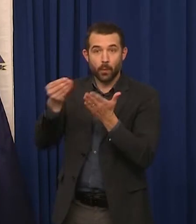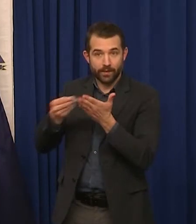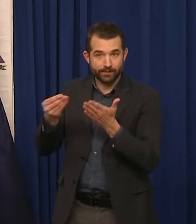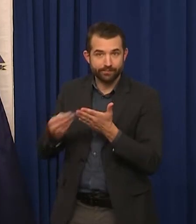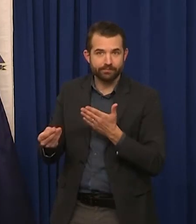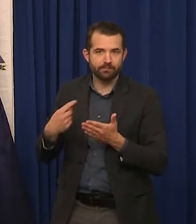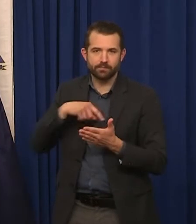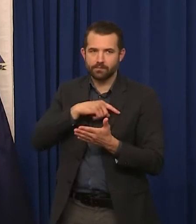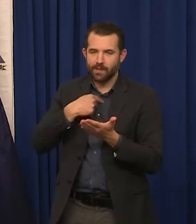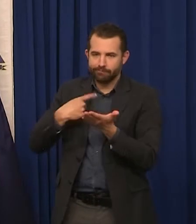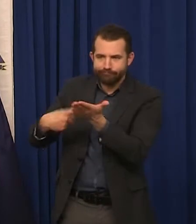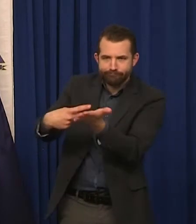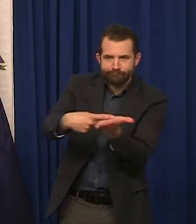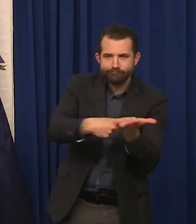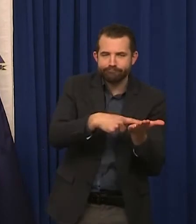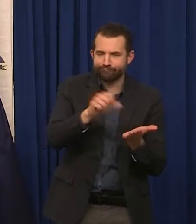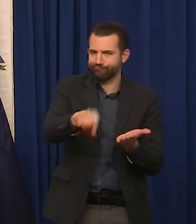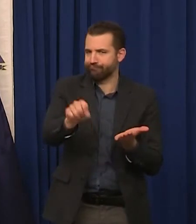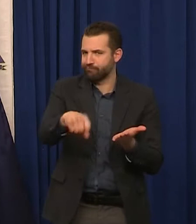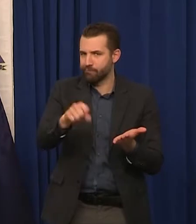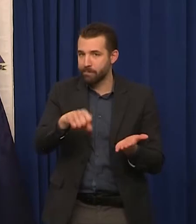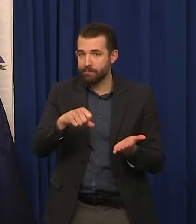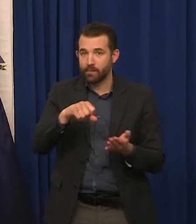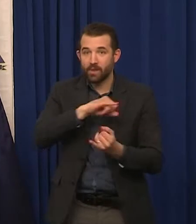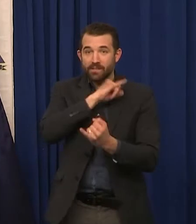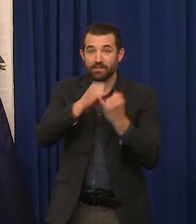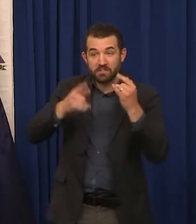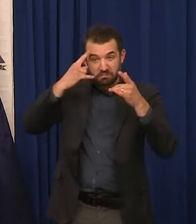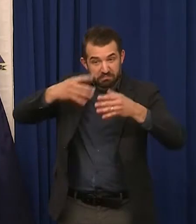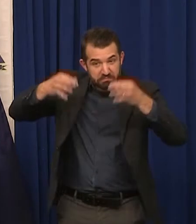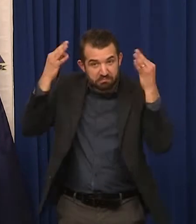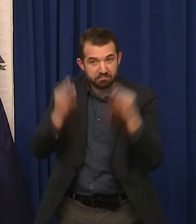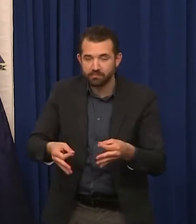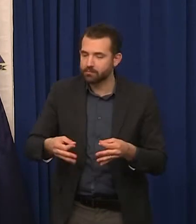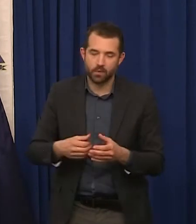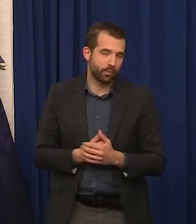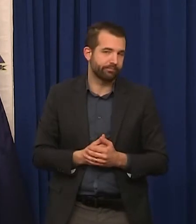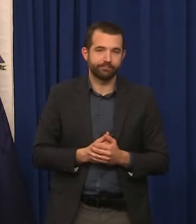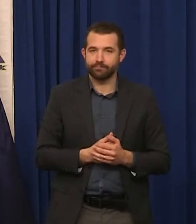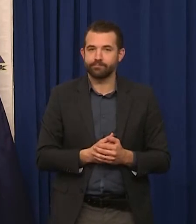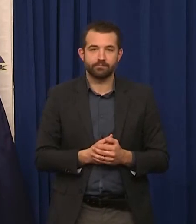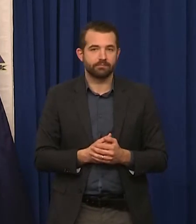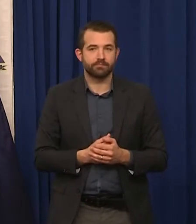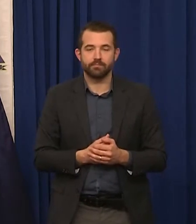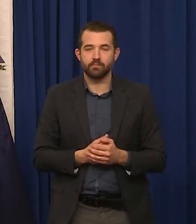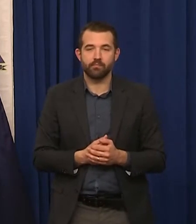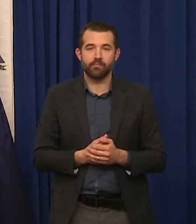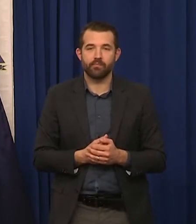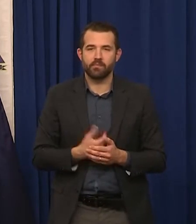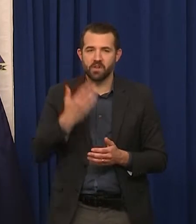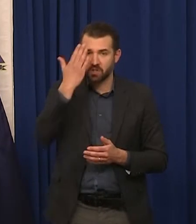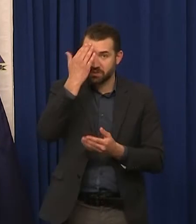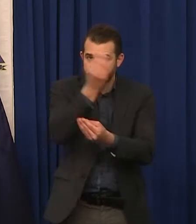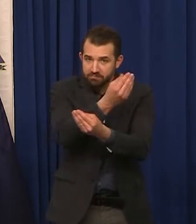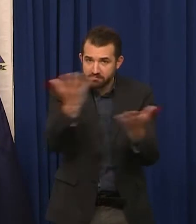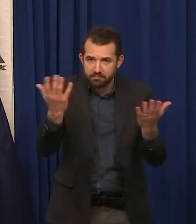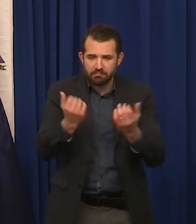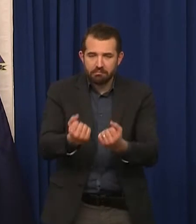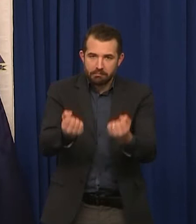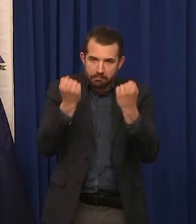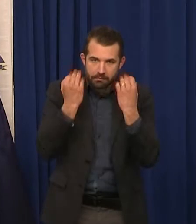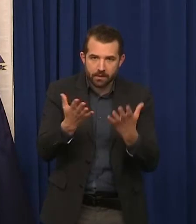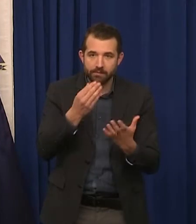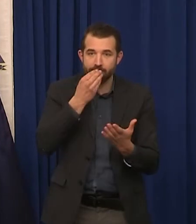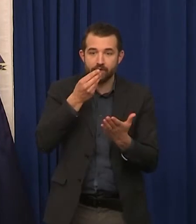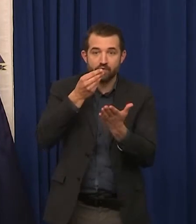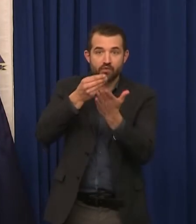discussion. There hasn't been any final decision that's been made, but I do want to note that many grocery stores in Maine now are